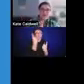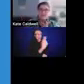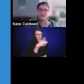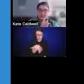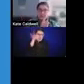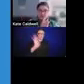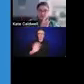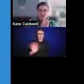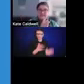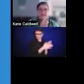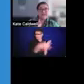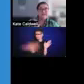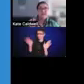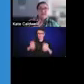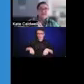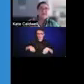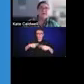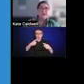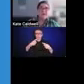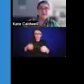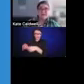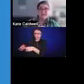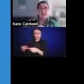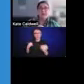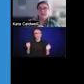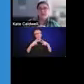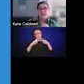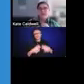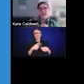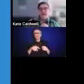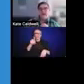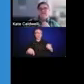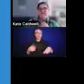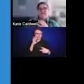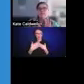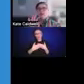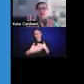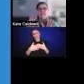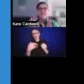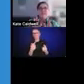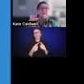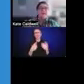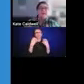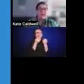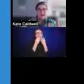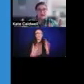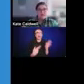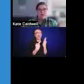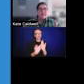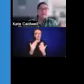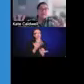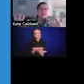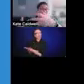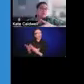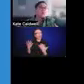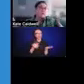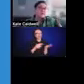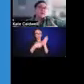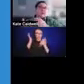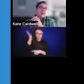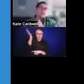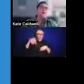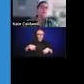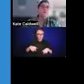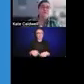some wonderful example of case studies later on in this webinar. And then some of the more specific methods, or rather these